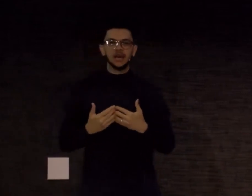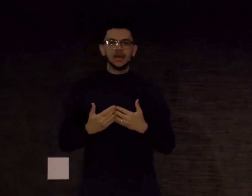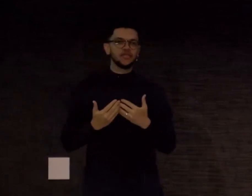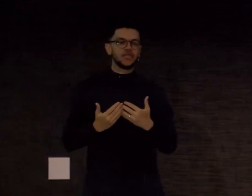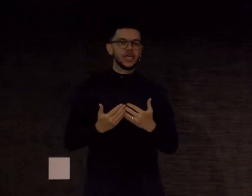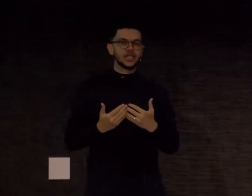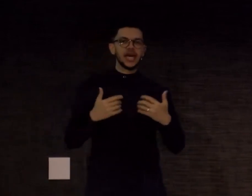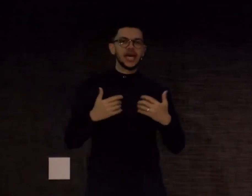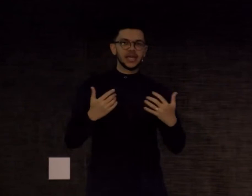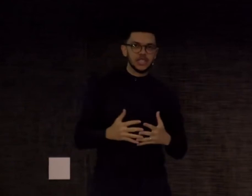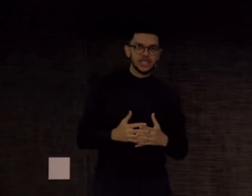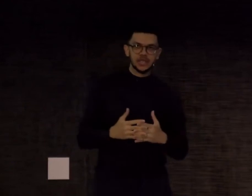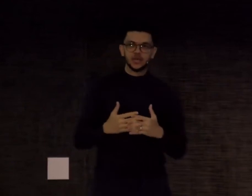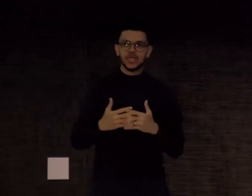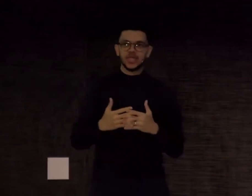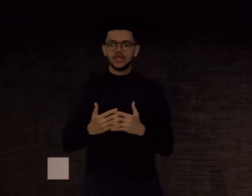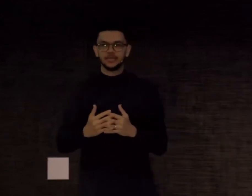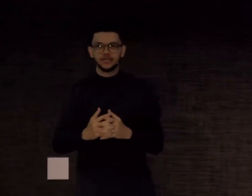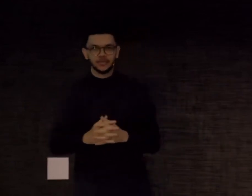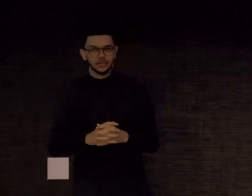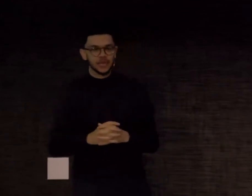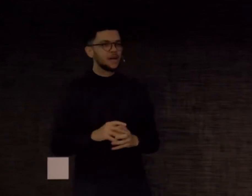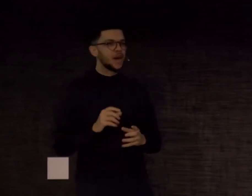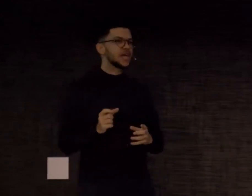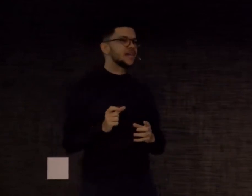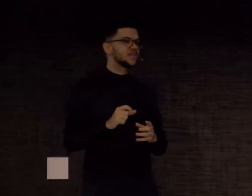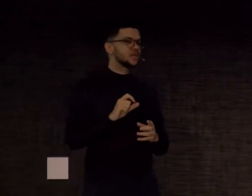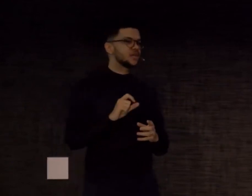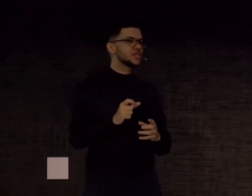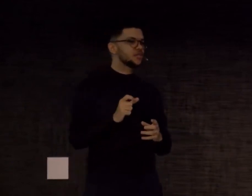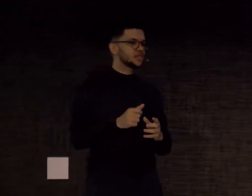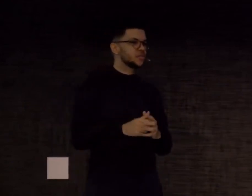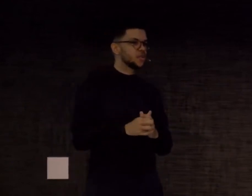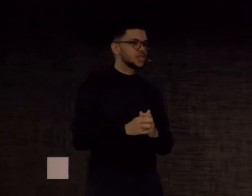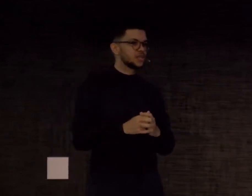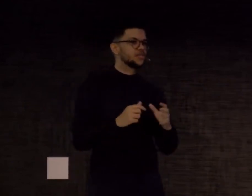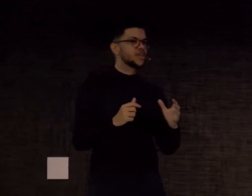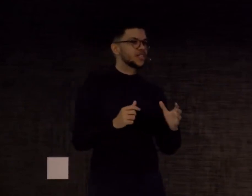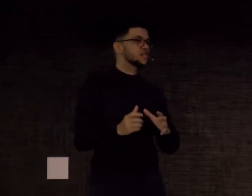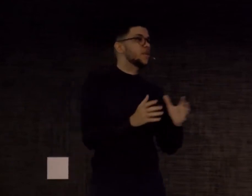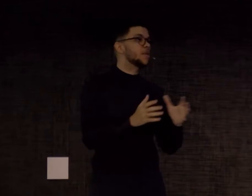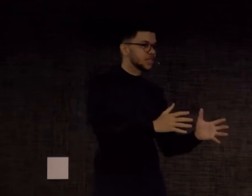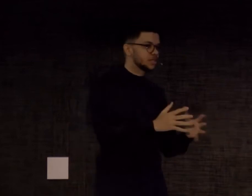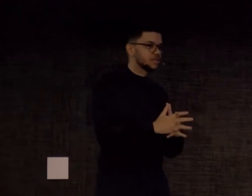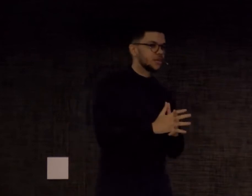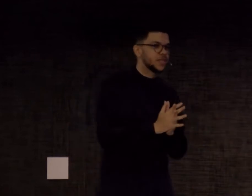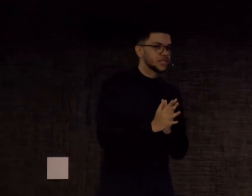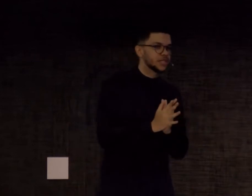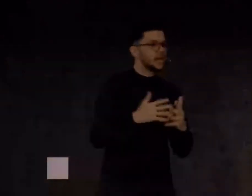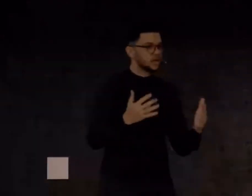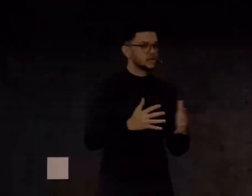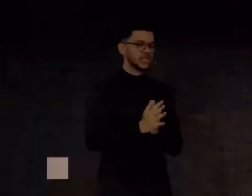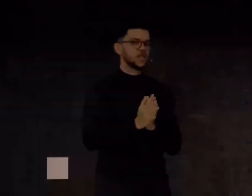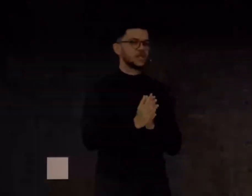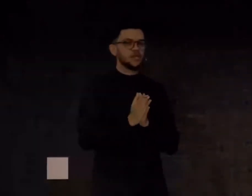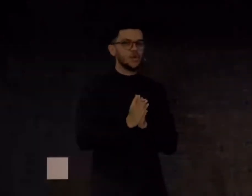many of the diagnoses that we see, and I might add that the IRMSA risk report is a refreshing departure from this, and